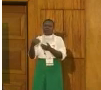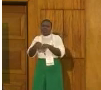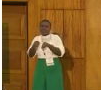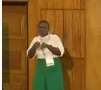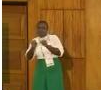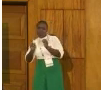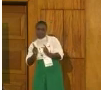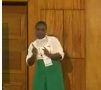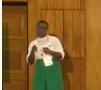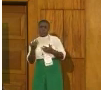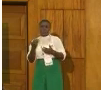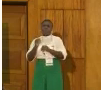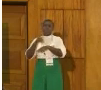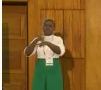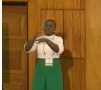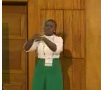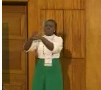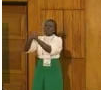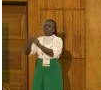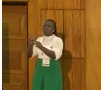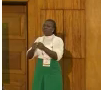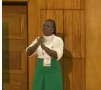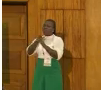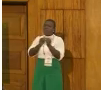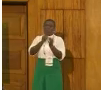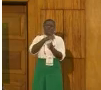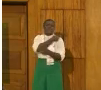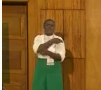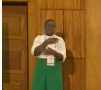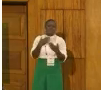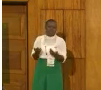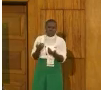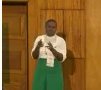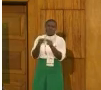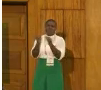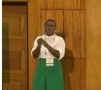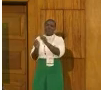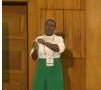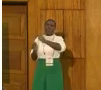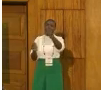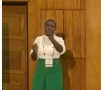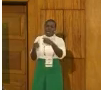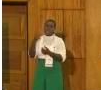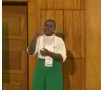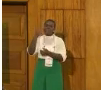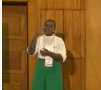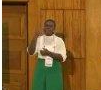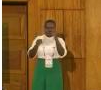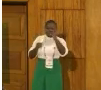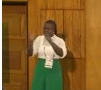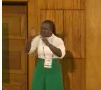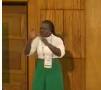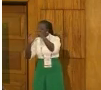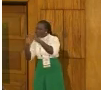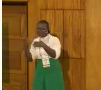We actually sent clients to these facilities where we sourced these 30 healthcare workers from to actually let us know and assess what